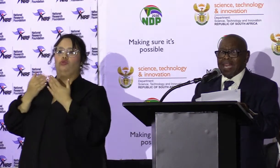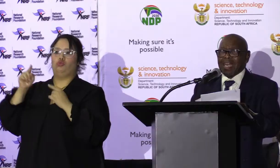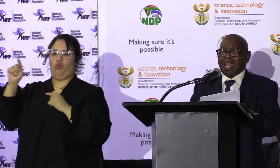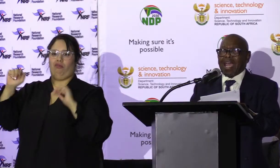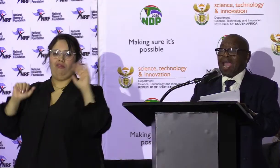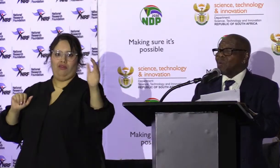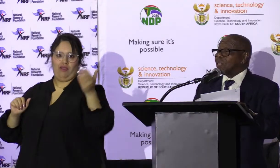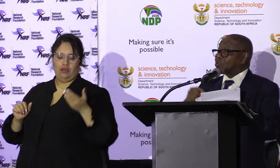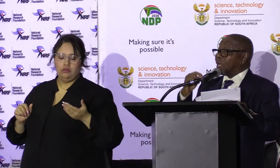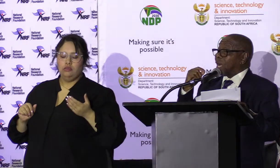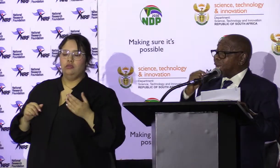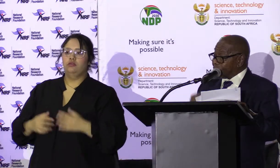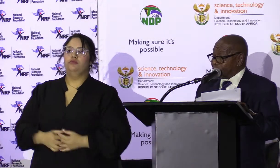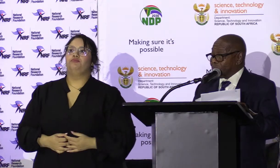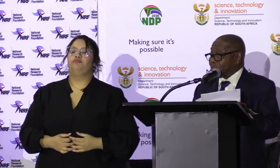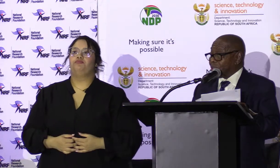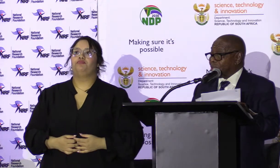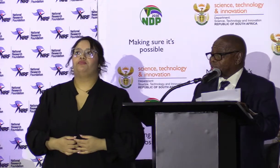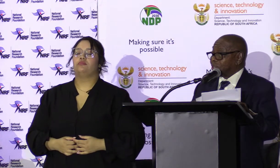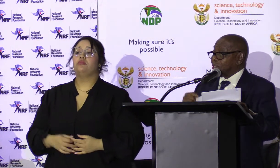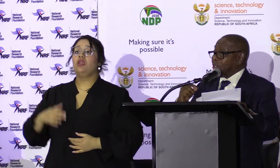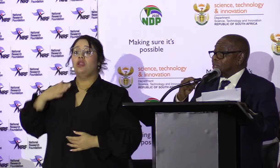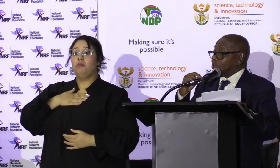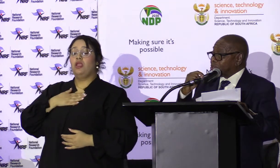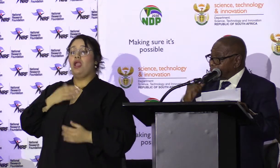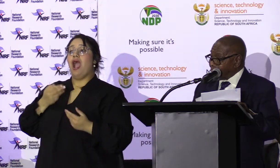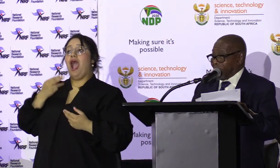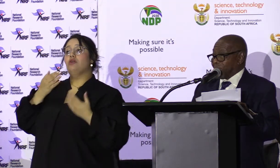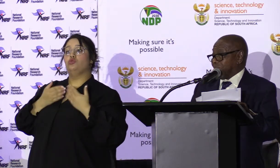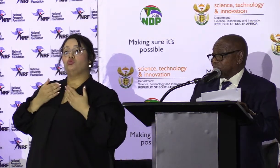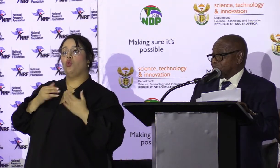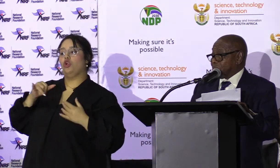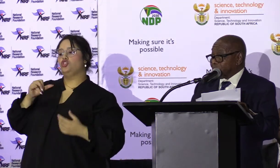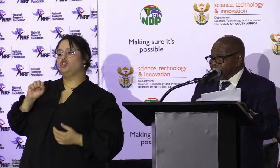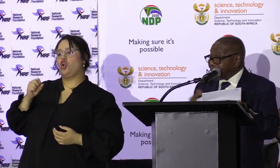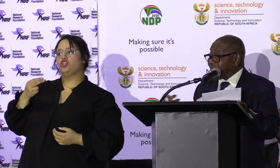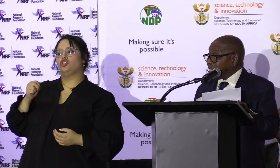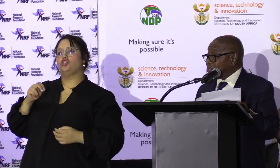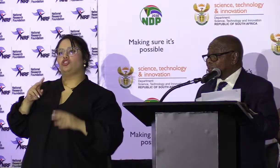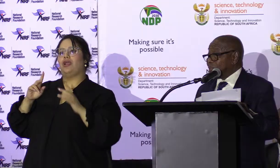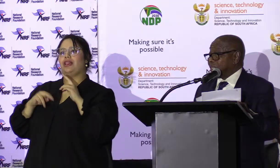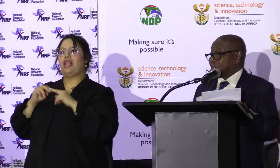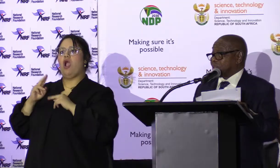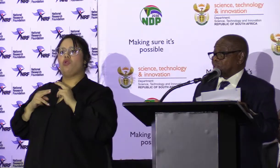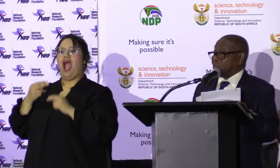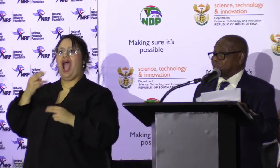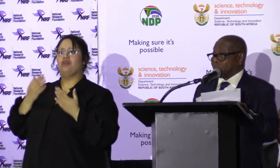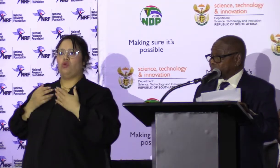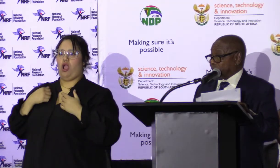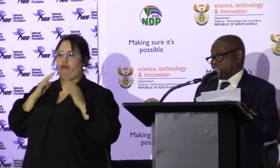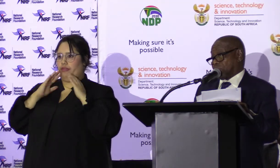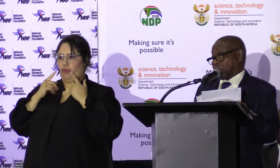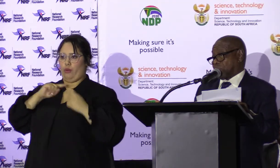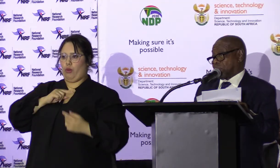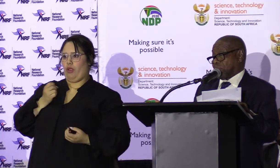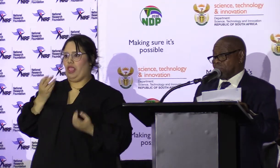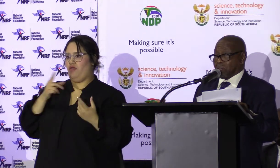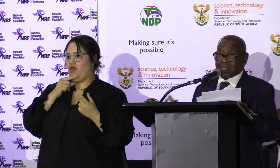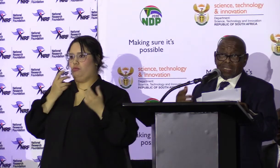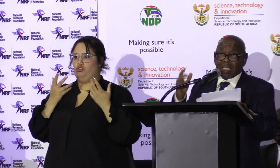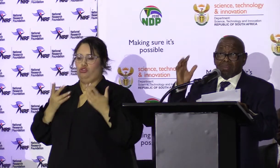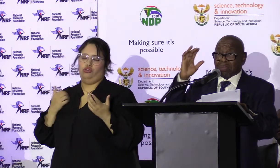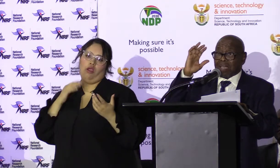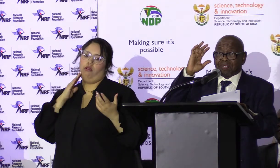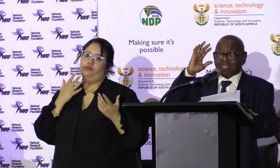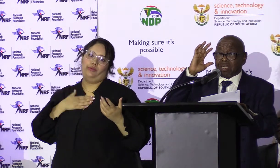And then I went to a high school called Georgetown High School. To this day, I don't know why it was called Georgetown.